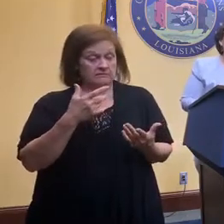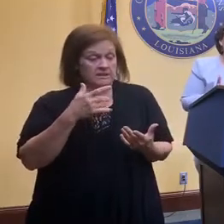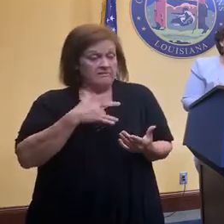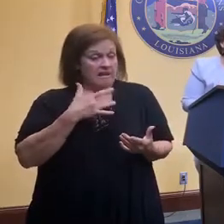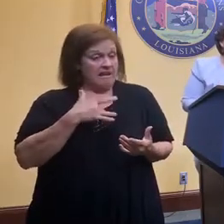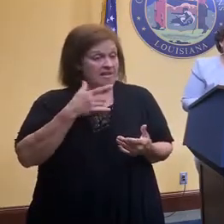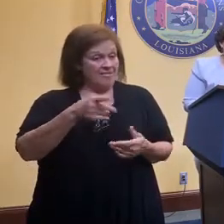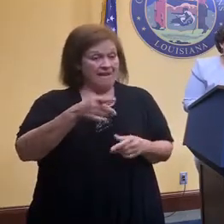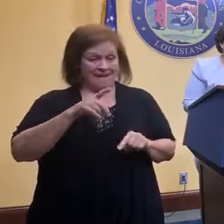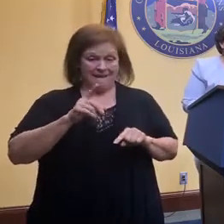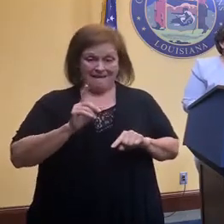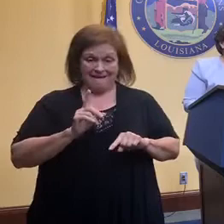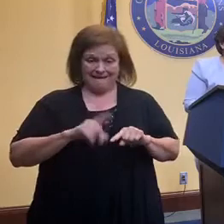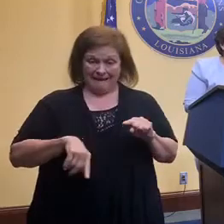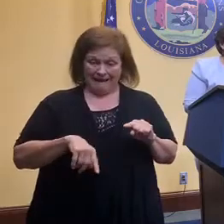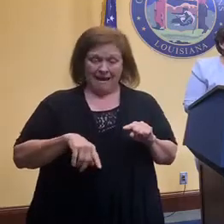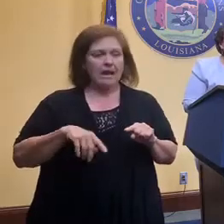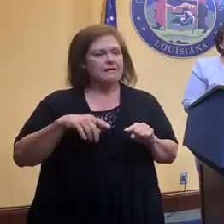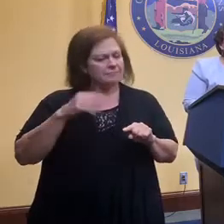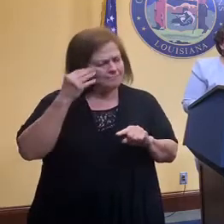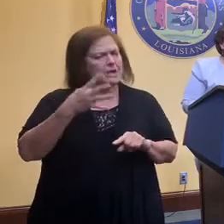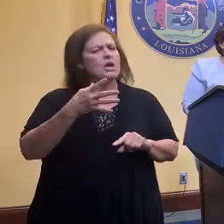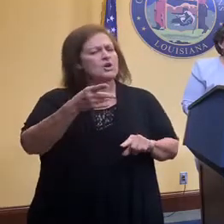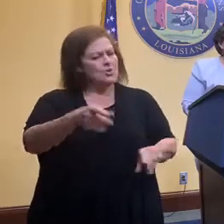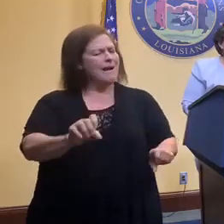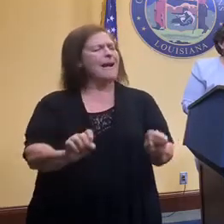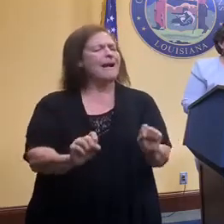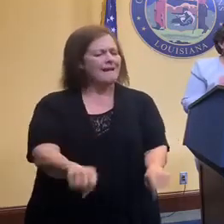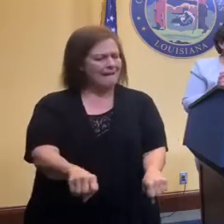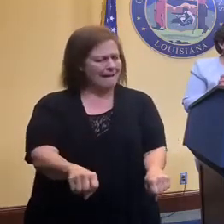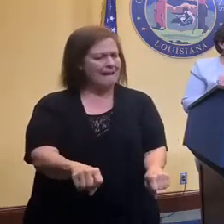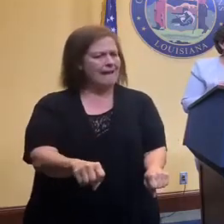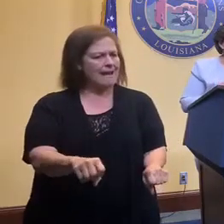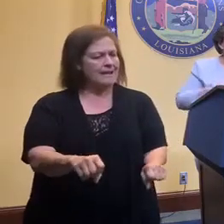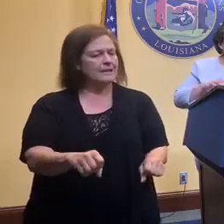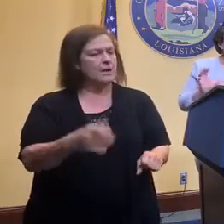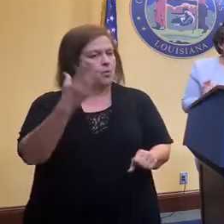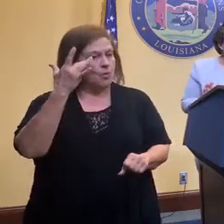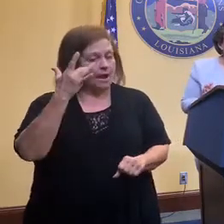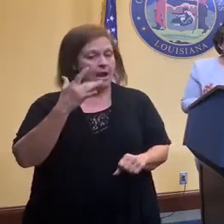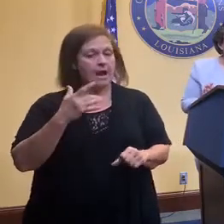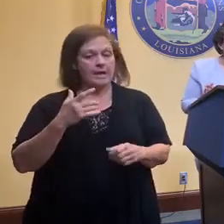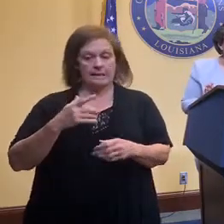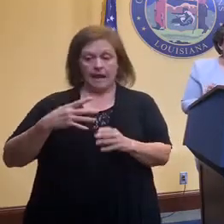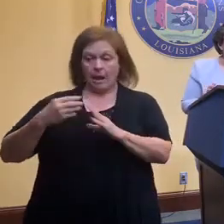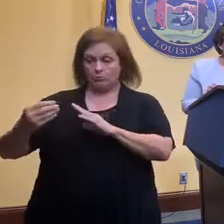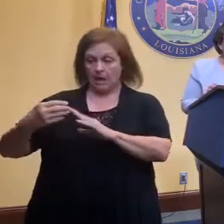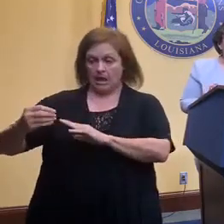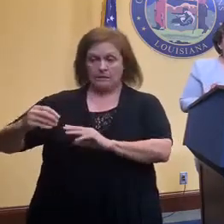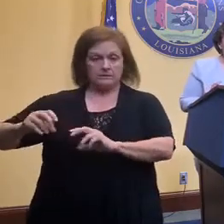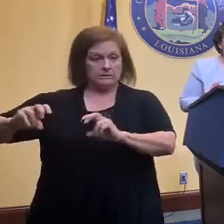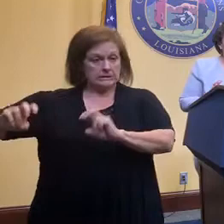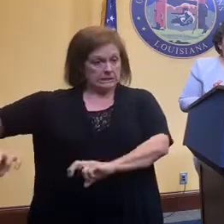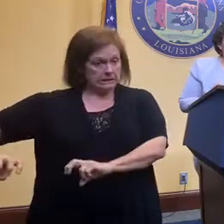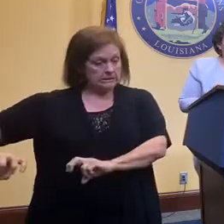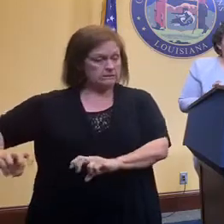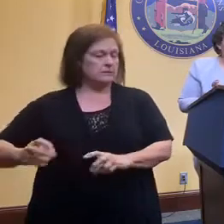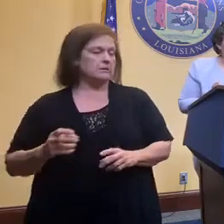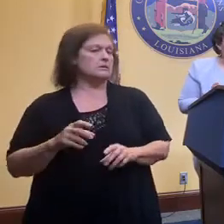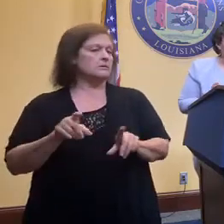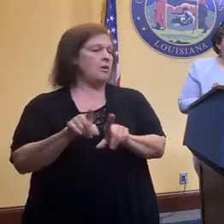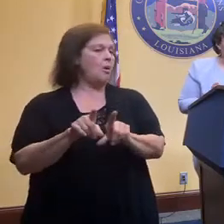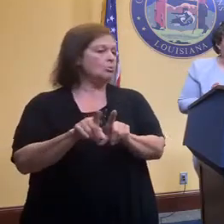know that they really can. And this means utilizing public space outside of your establishment, as well